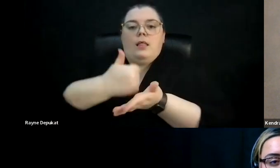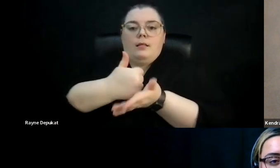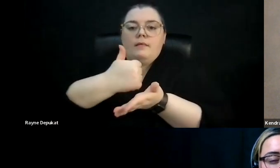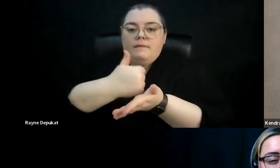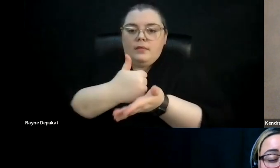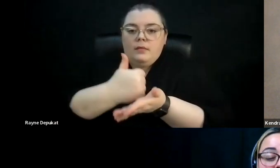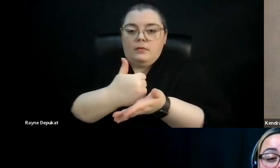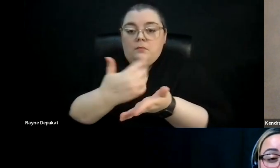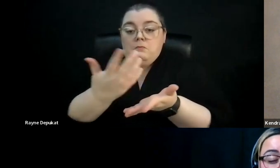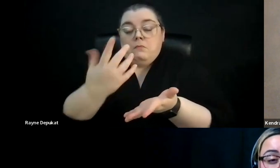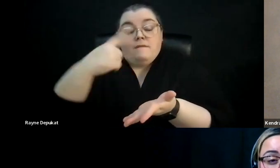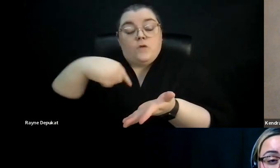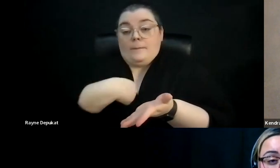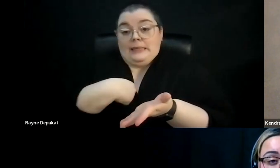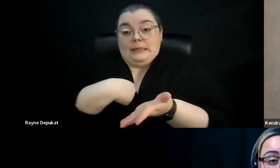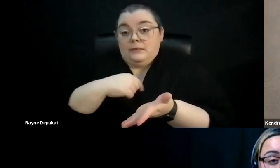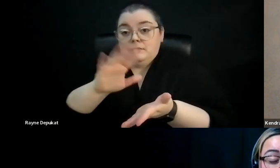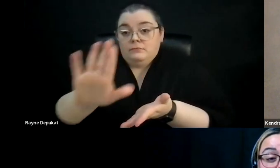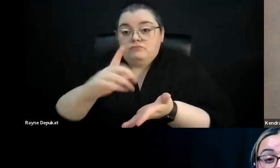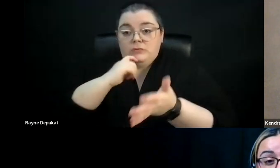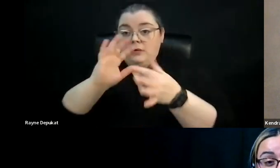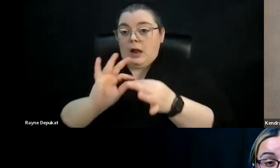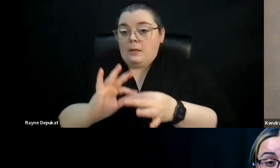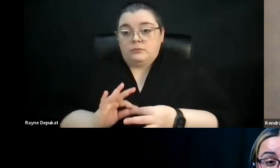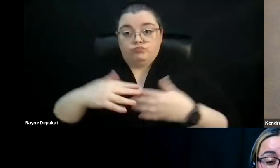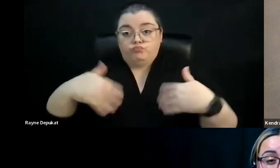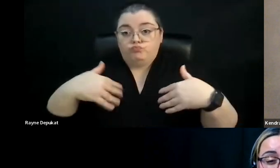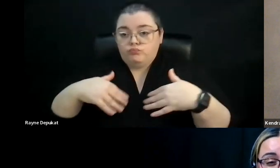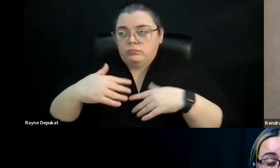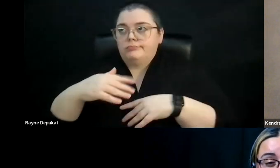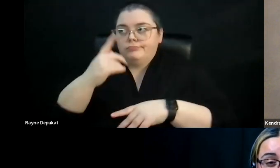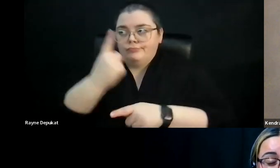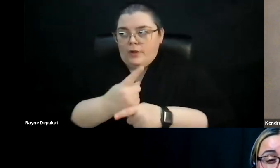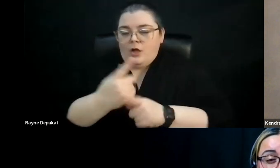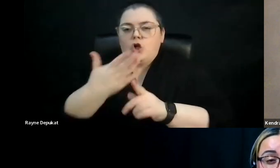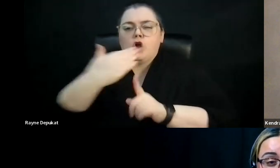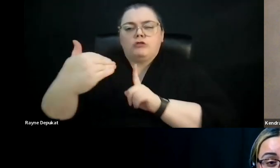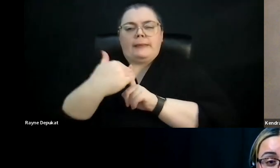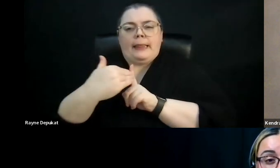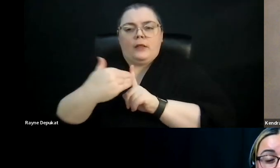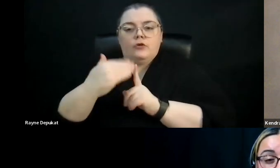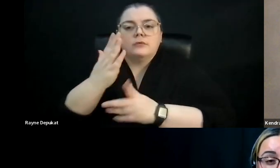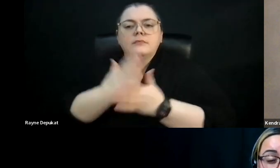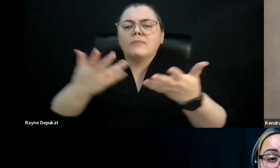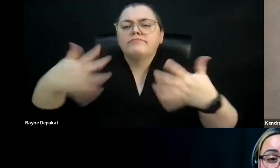Your comment is very helpful, for me at least, from everything you just stated. It's good. It's a good